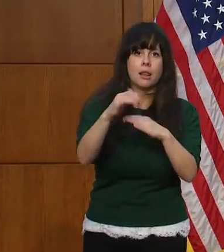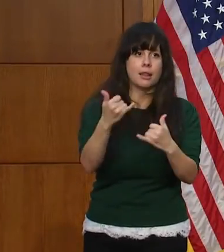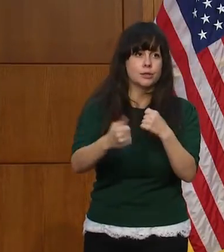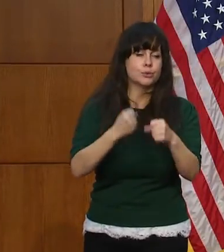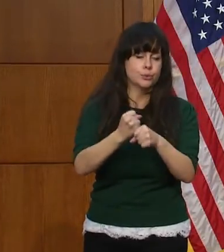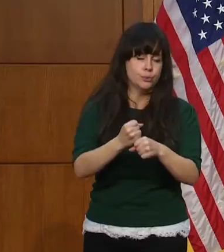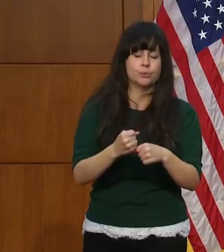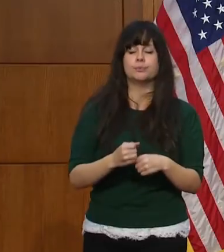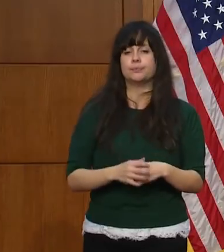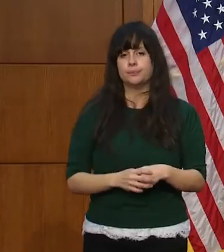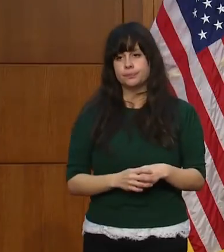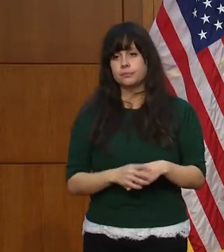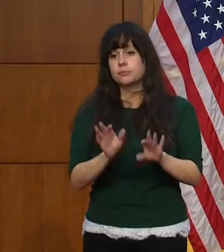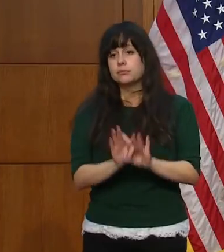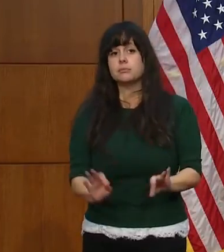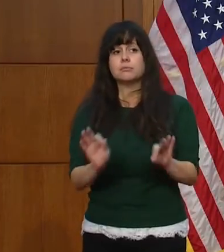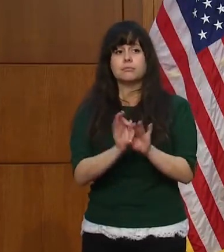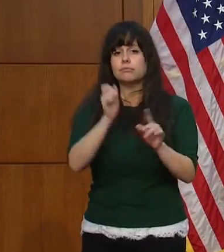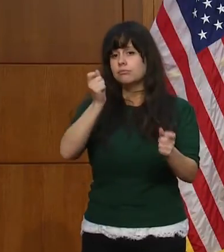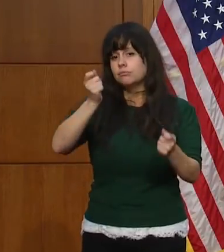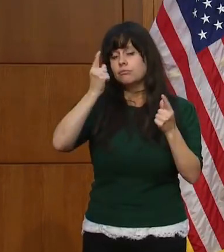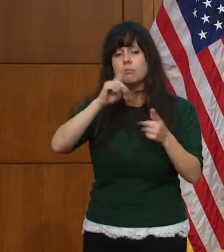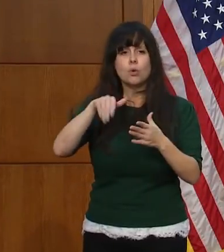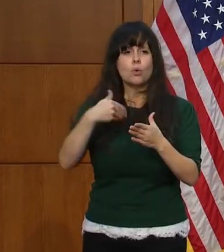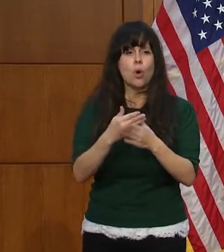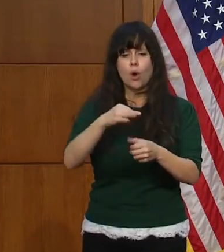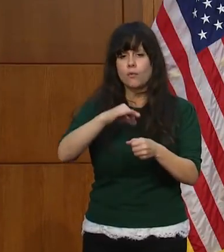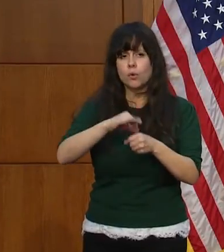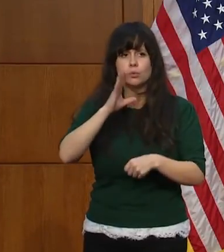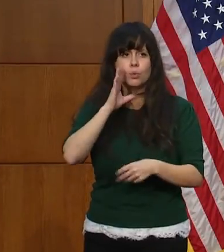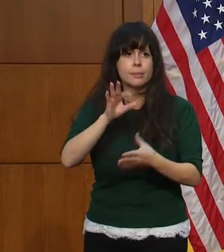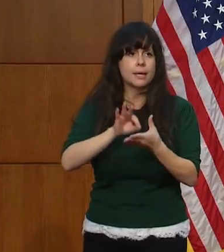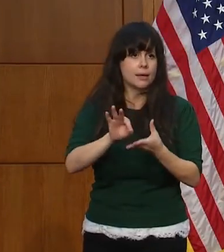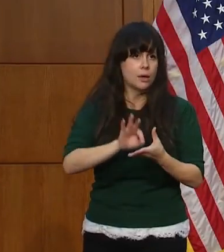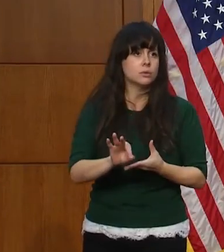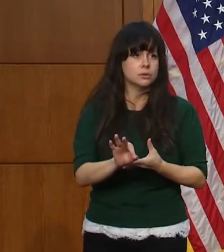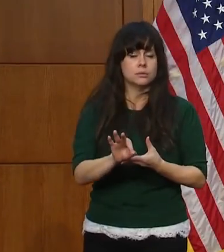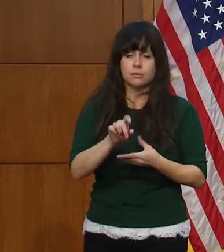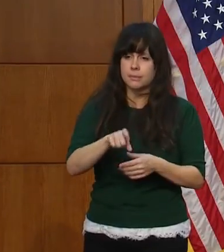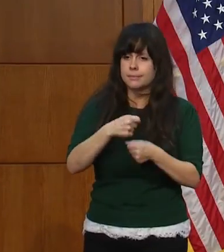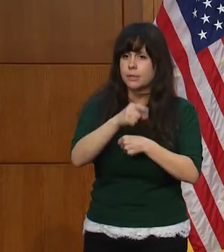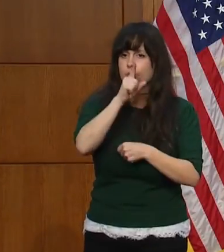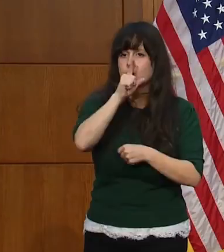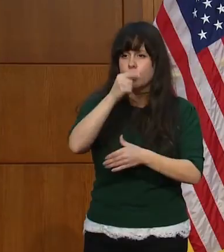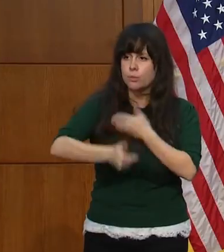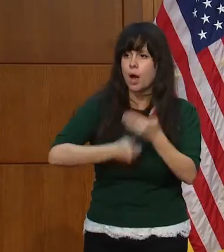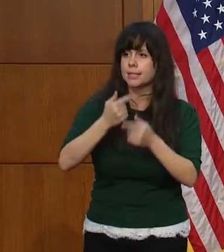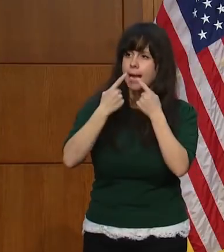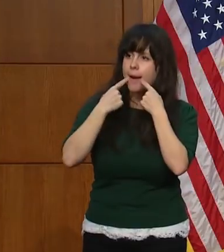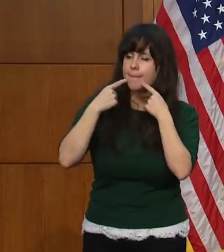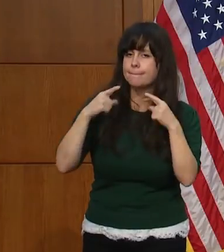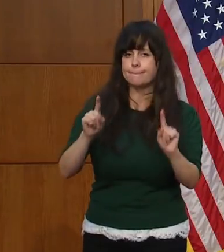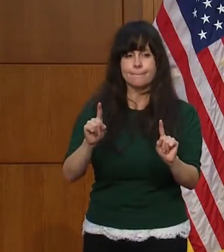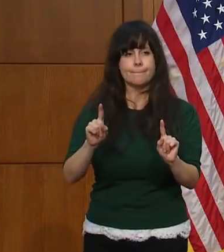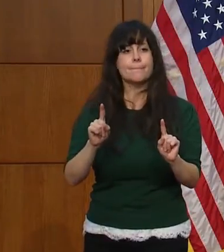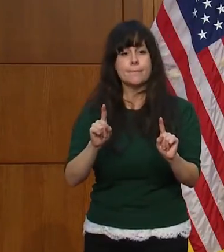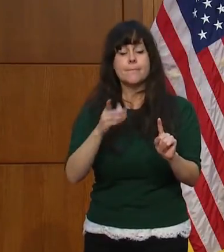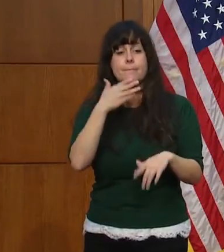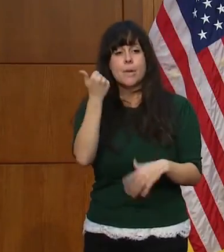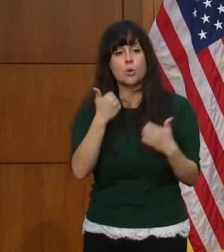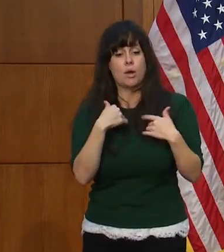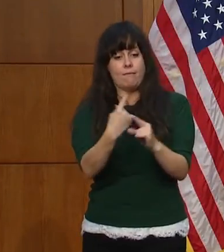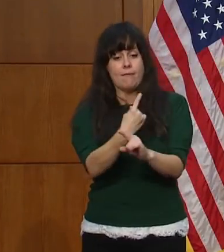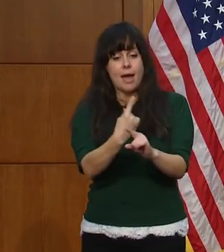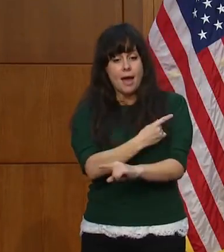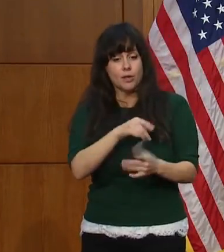important to ensure that all votes are counted and for the process to work. It's better to get an accurate count than